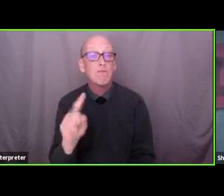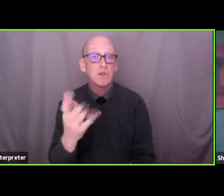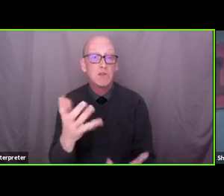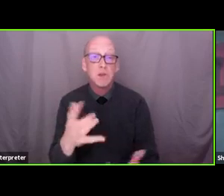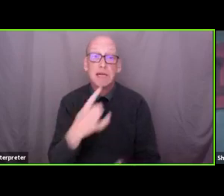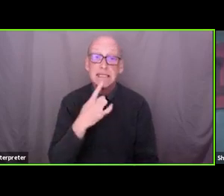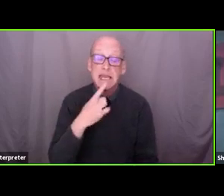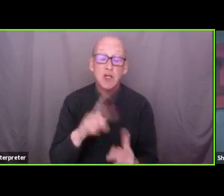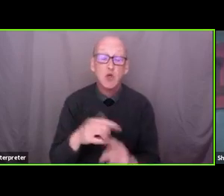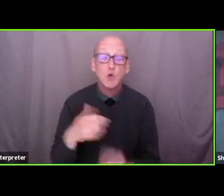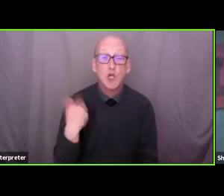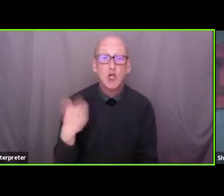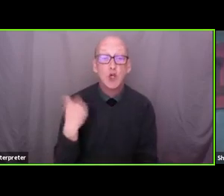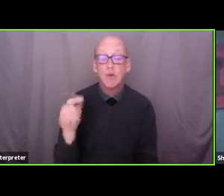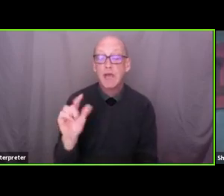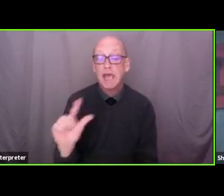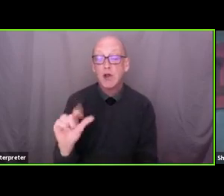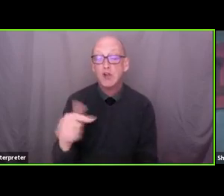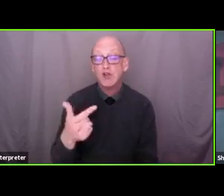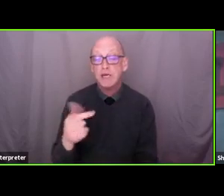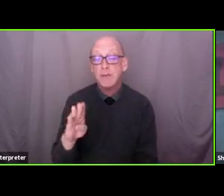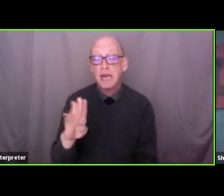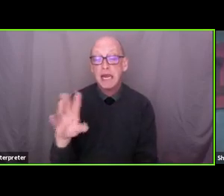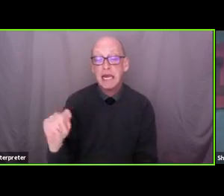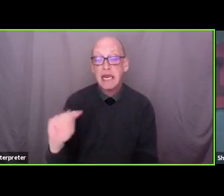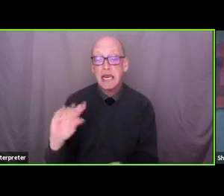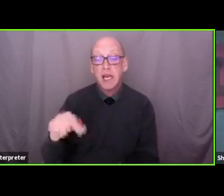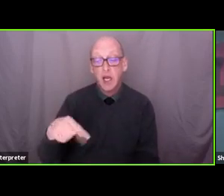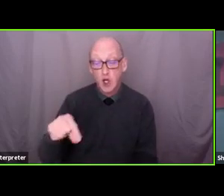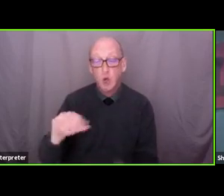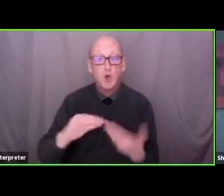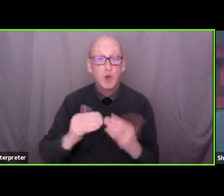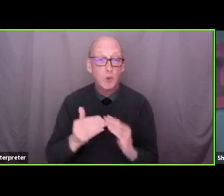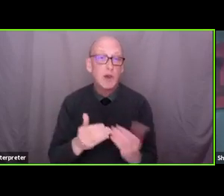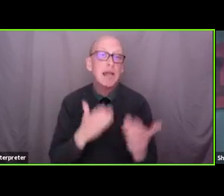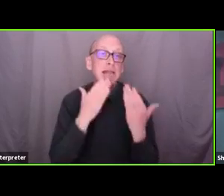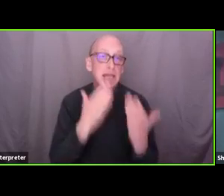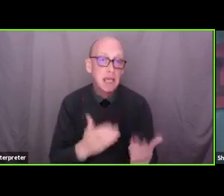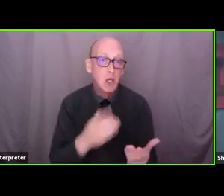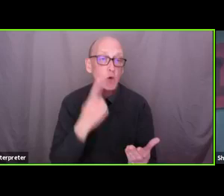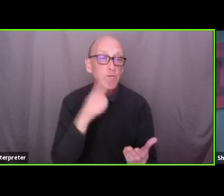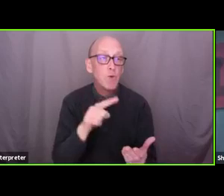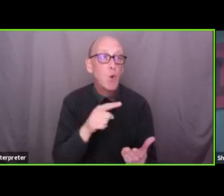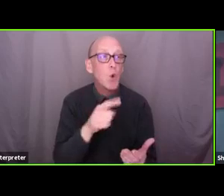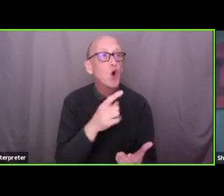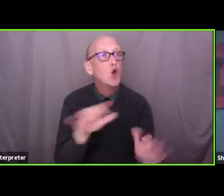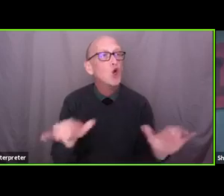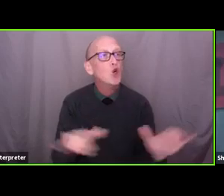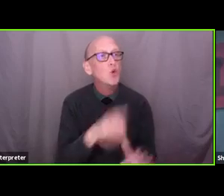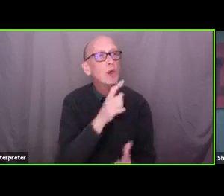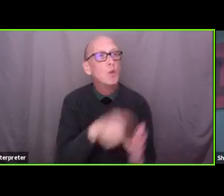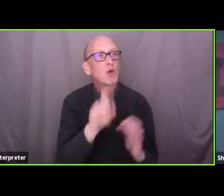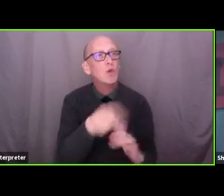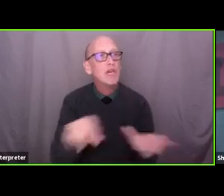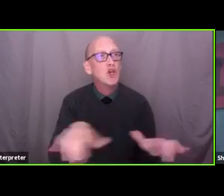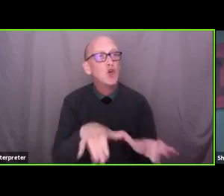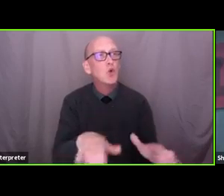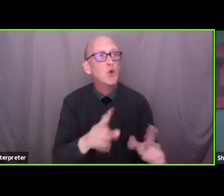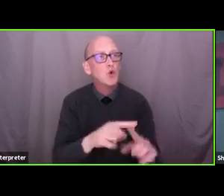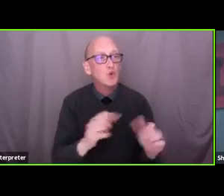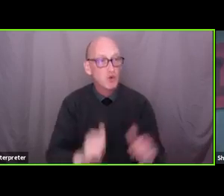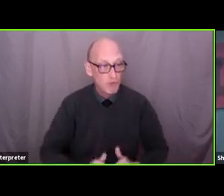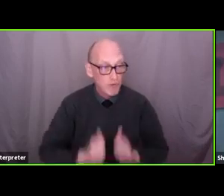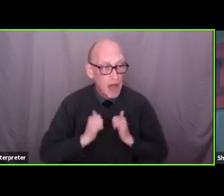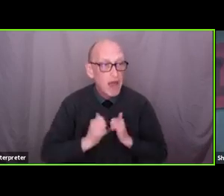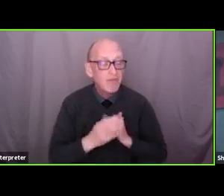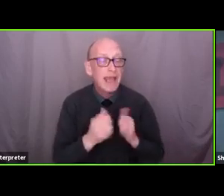of the LGBT community, you know, thank you for doing what you have to do to survive and be safe. Right now, it's a